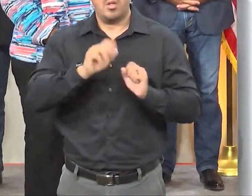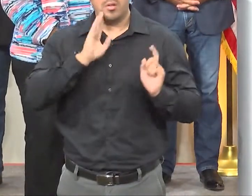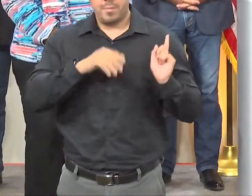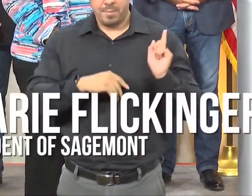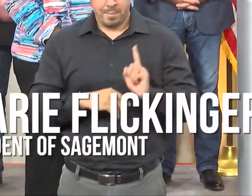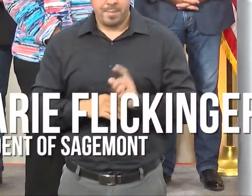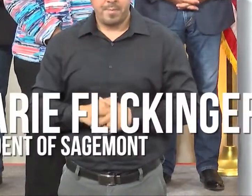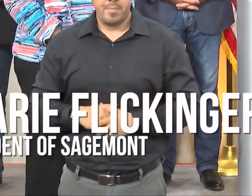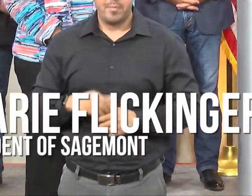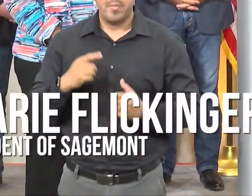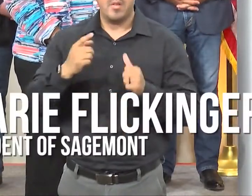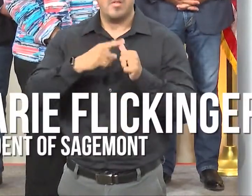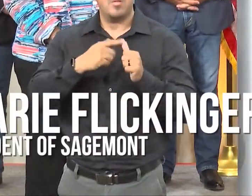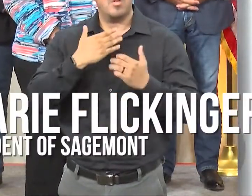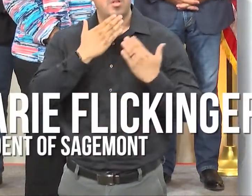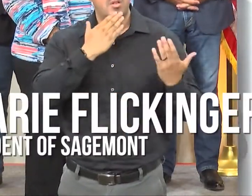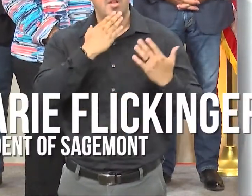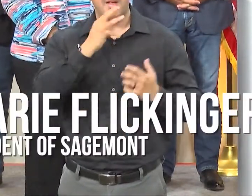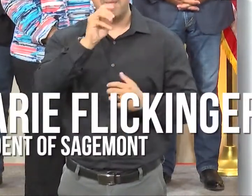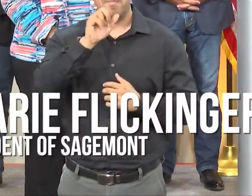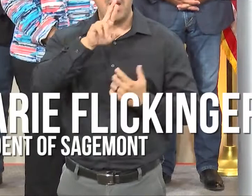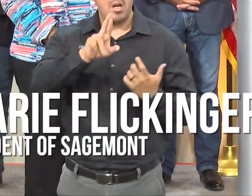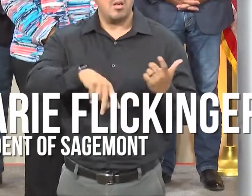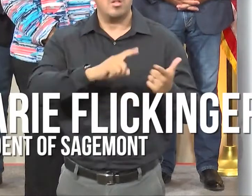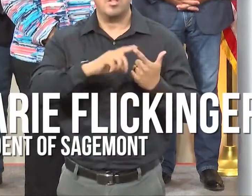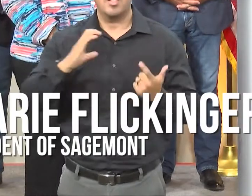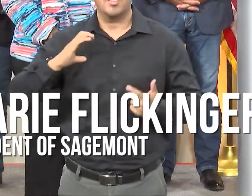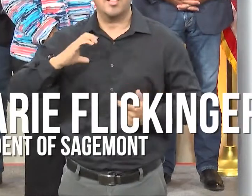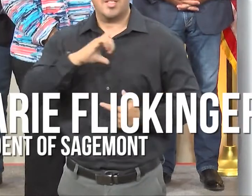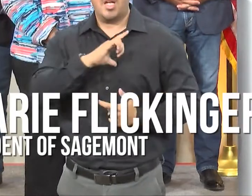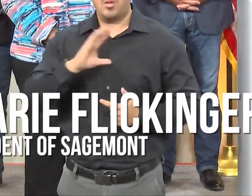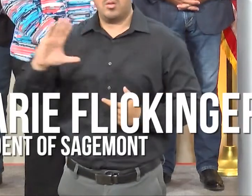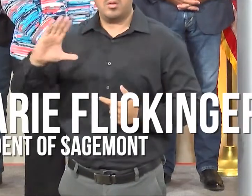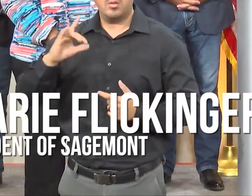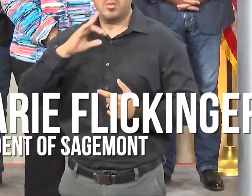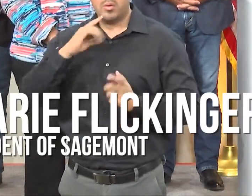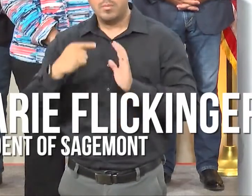First of all, I want to thank the mayor and the city council for bringing attention to this.